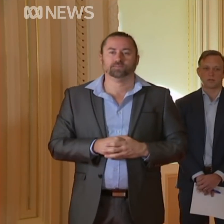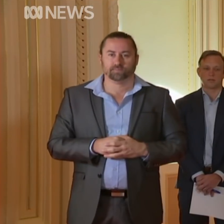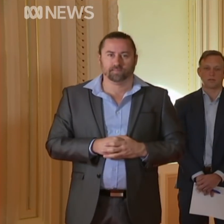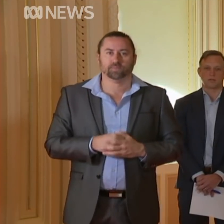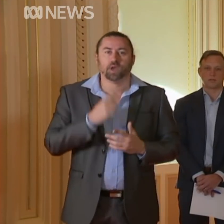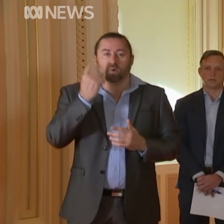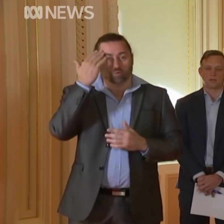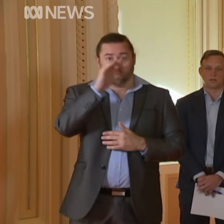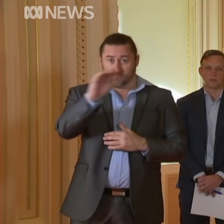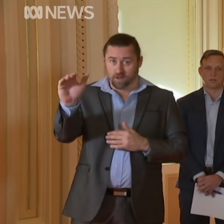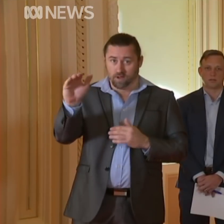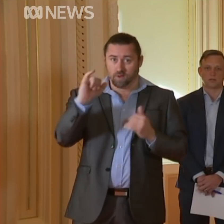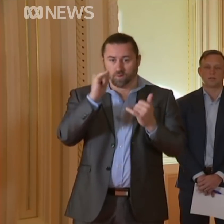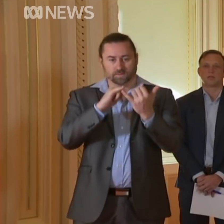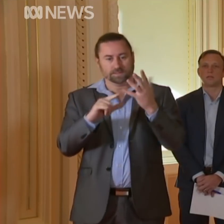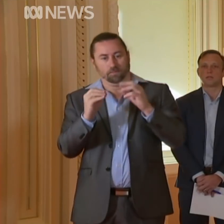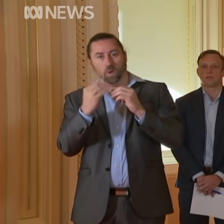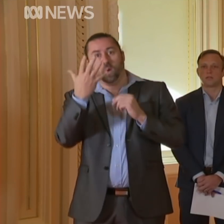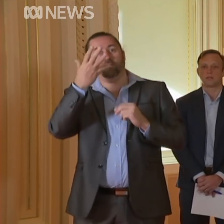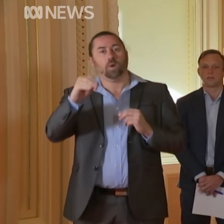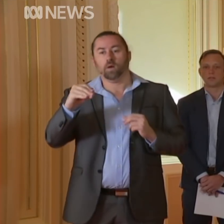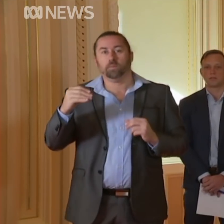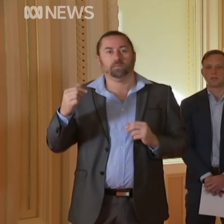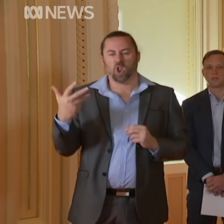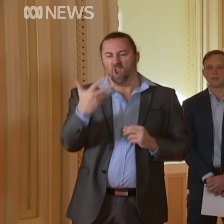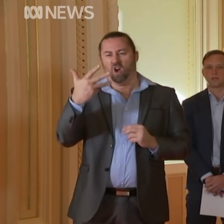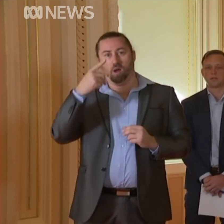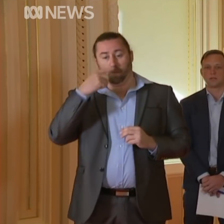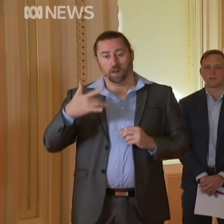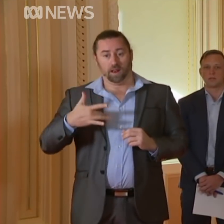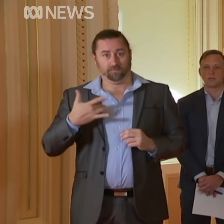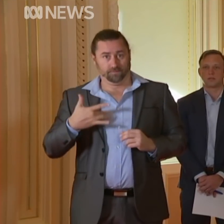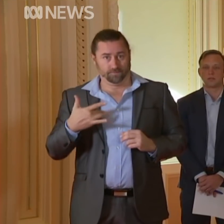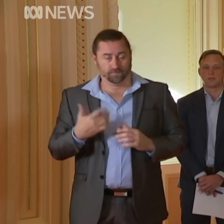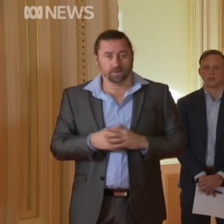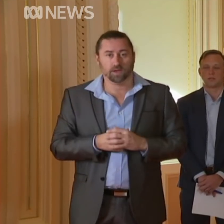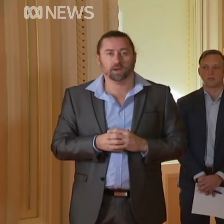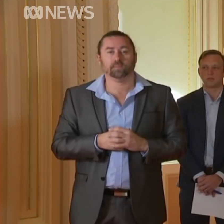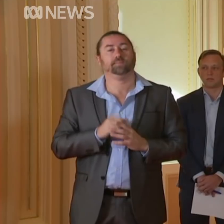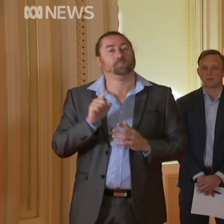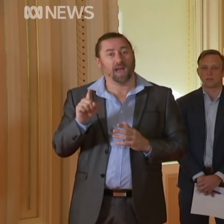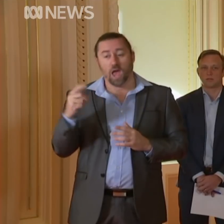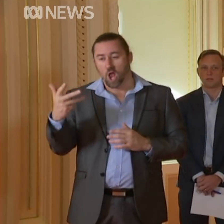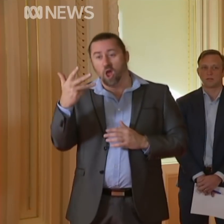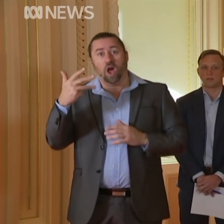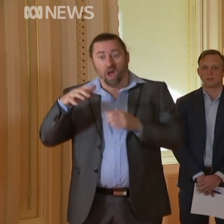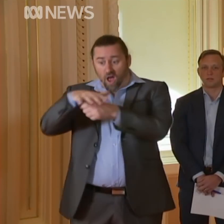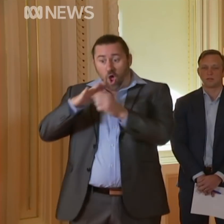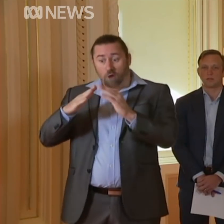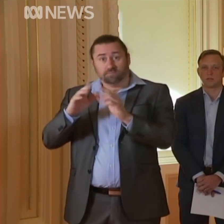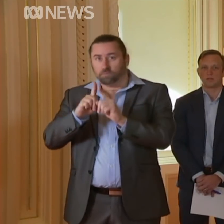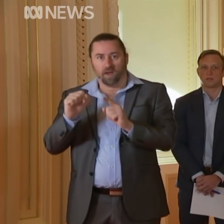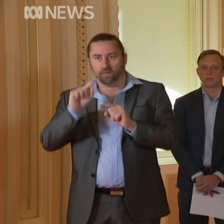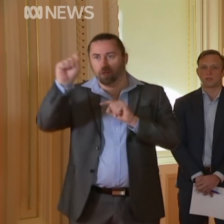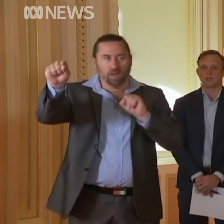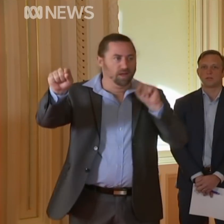the suburbs that the cases so far live in, but they've been to many, many different places, as